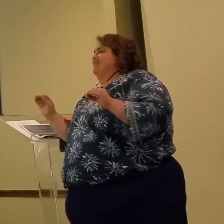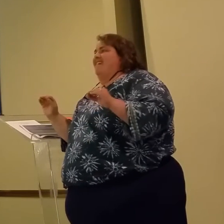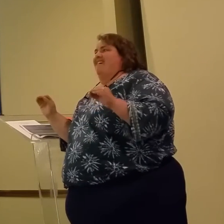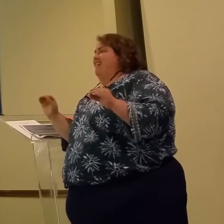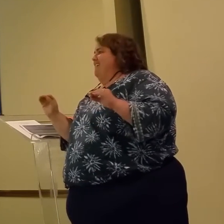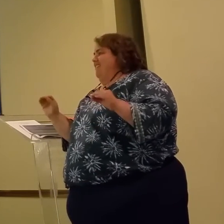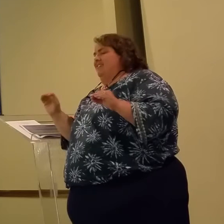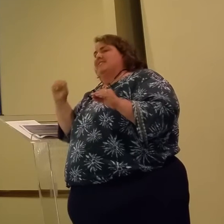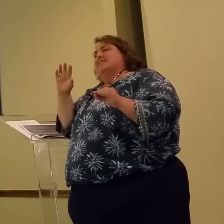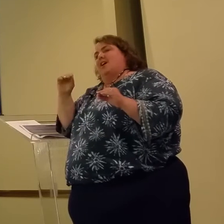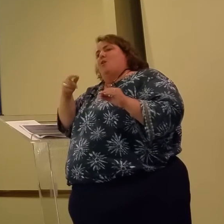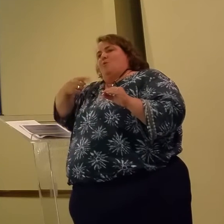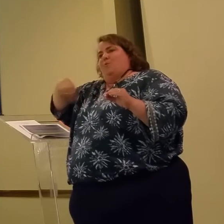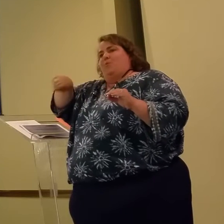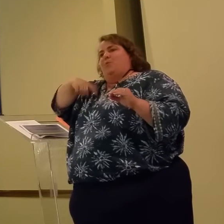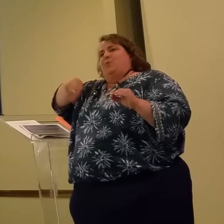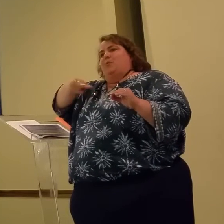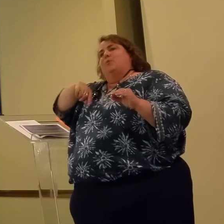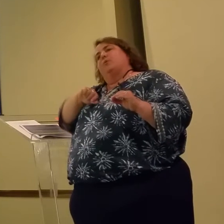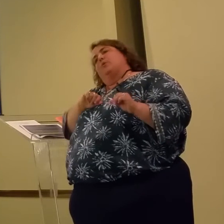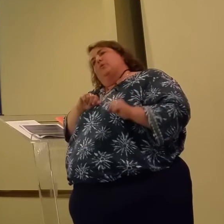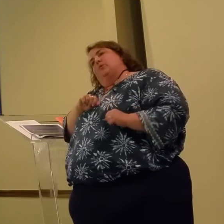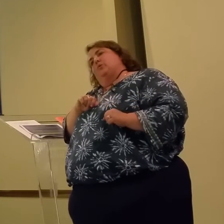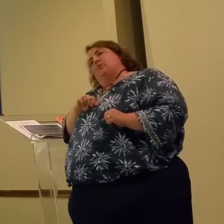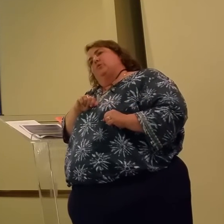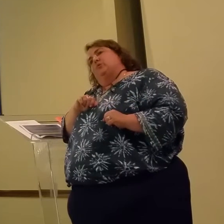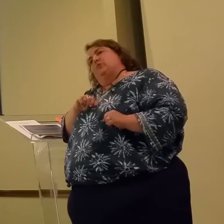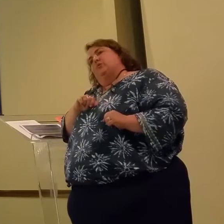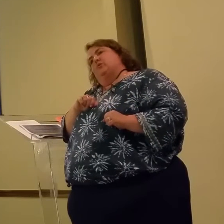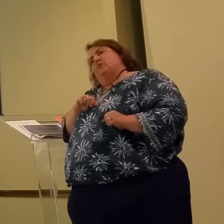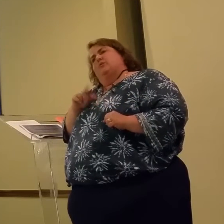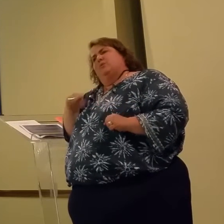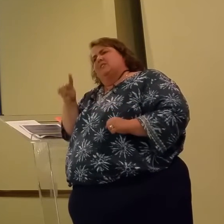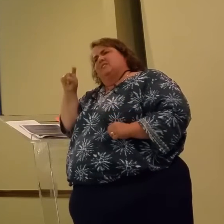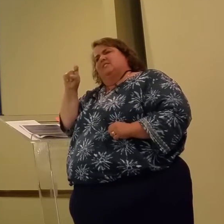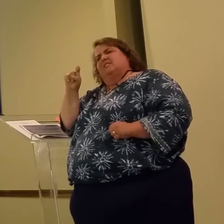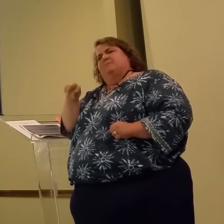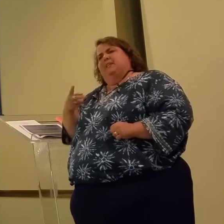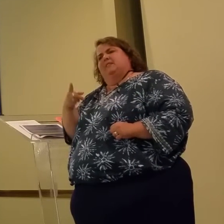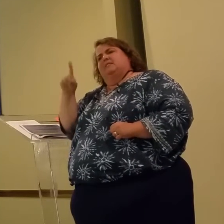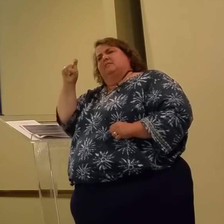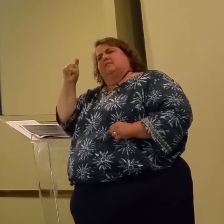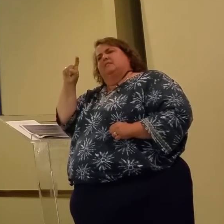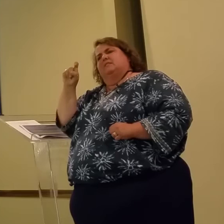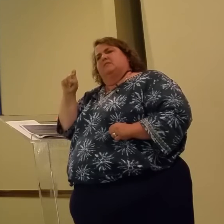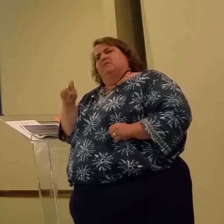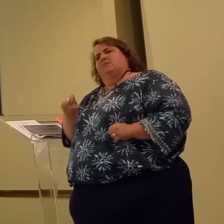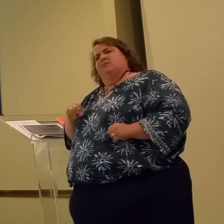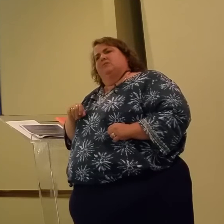deaf interpreters at the moment. So, is that true? What are you asking?